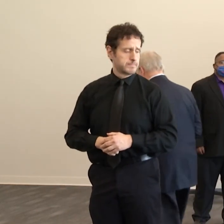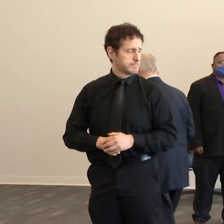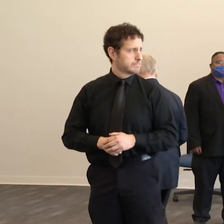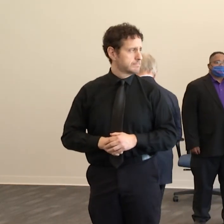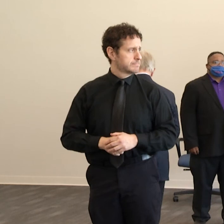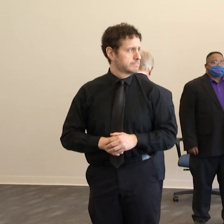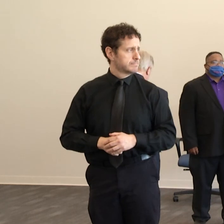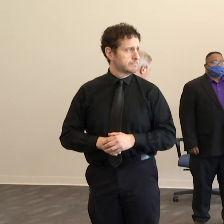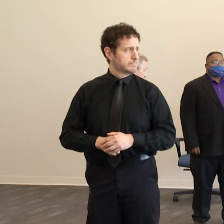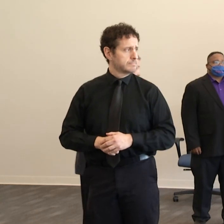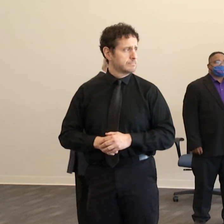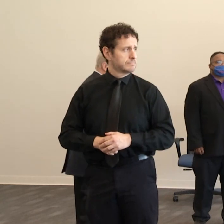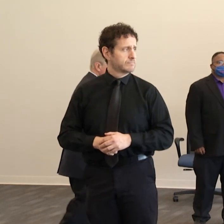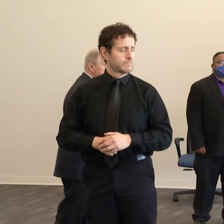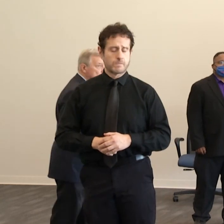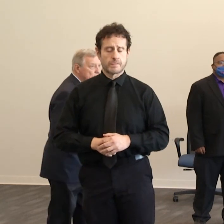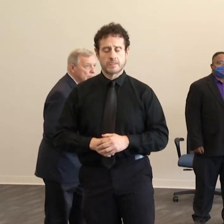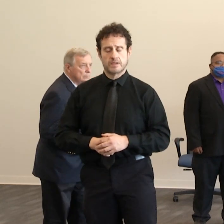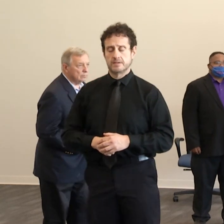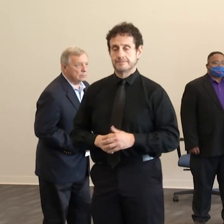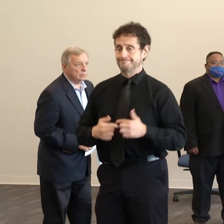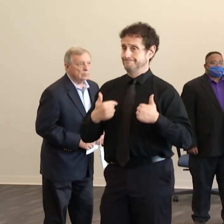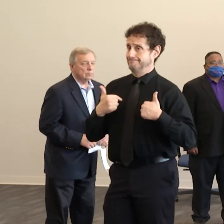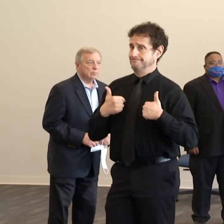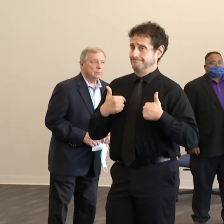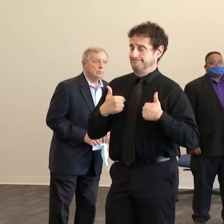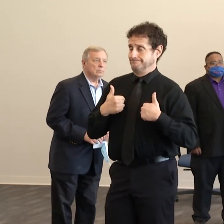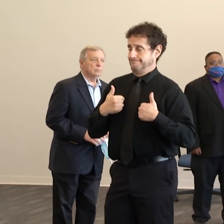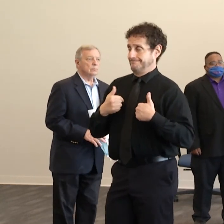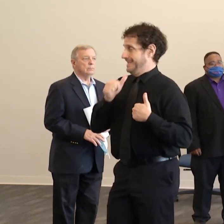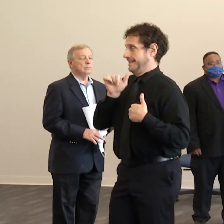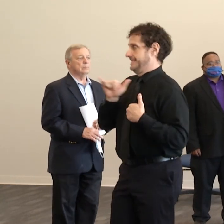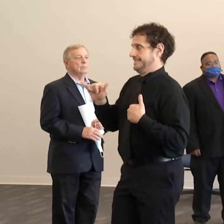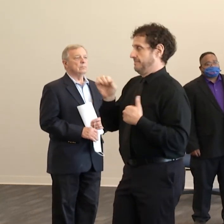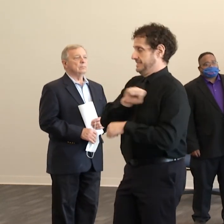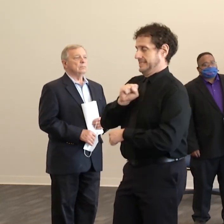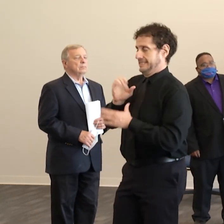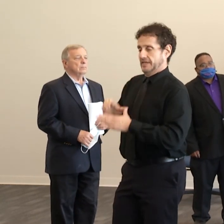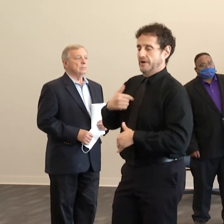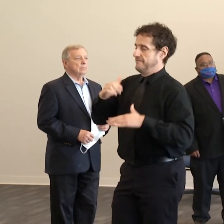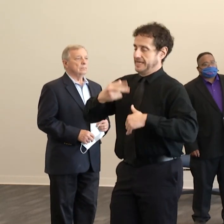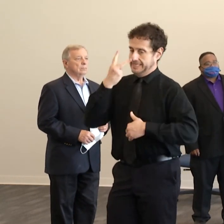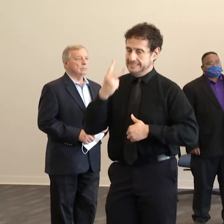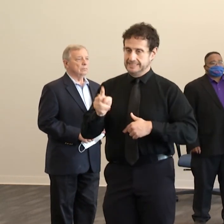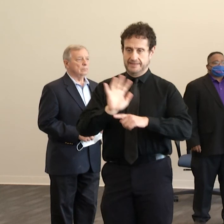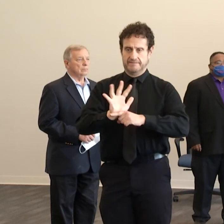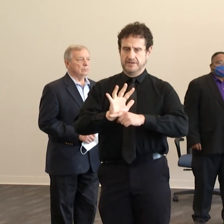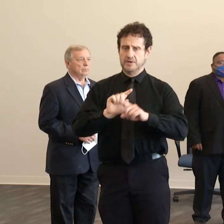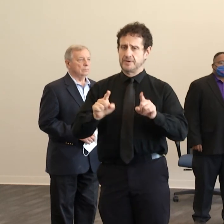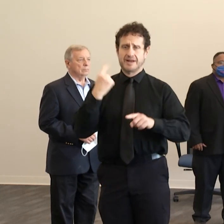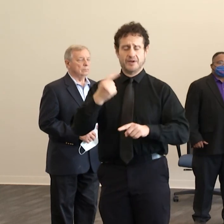I haven't had the benefit, as the senator has, of seeing the video. However, You know, I've always